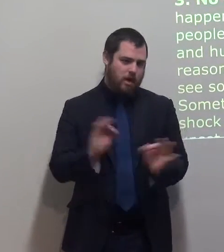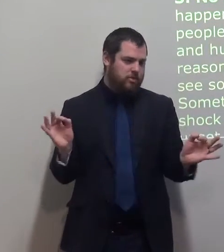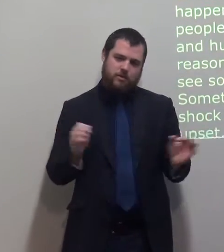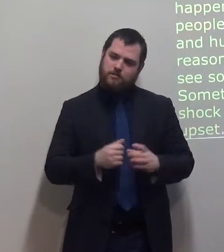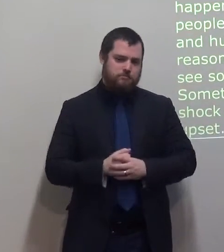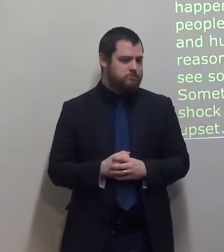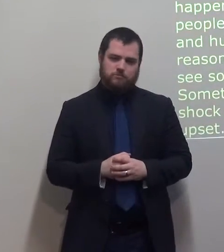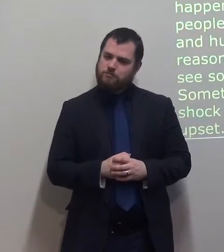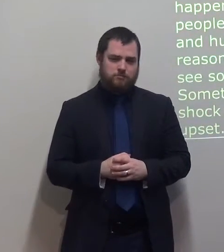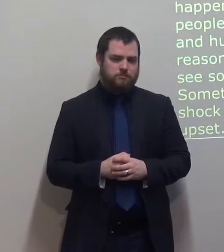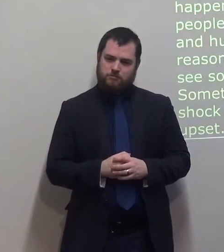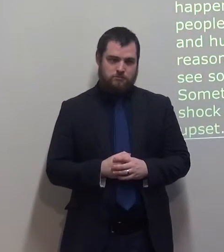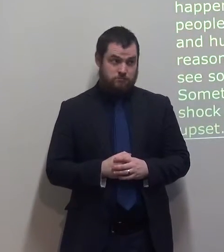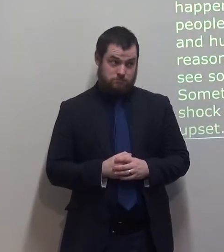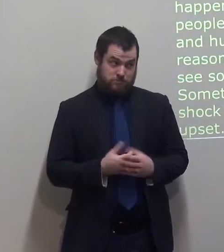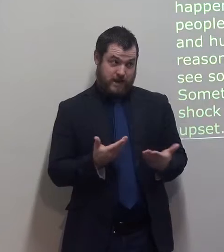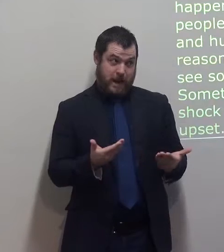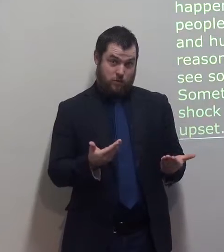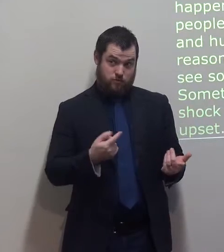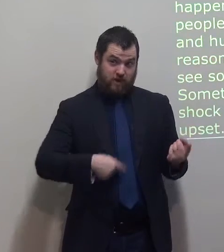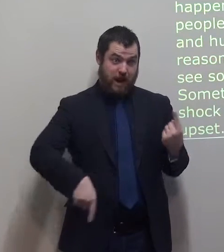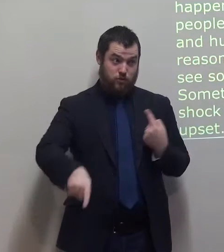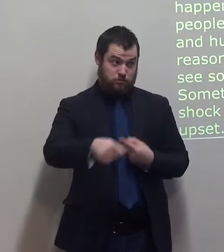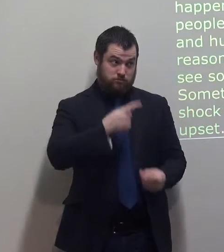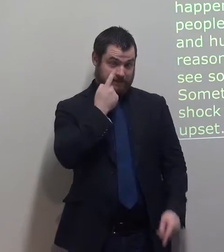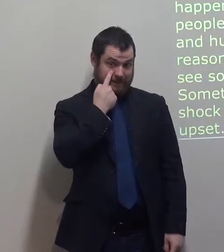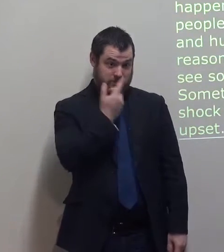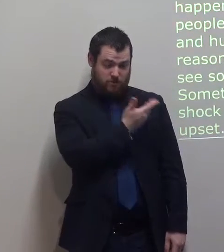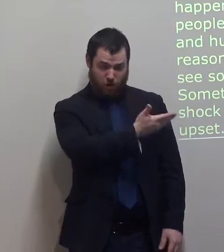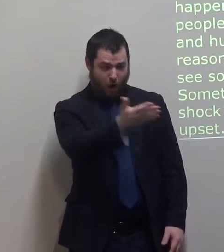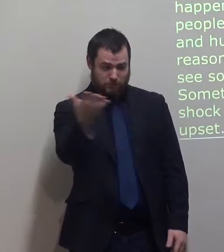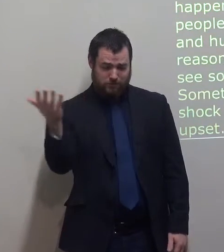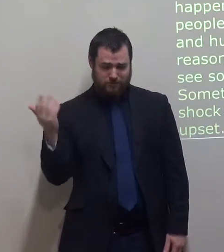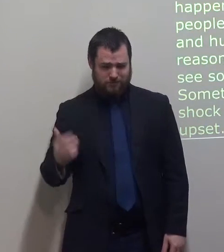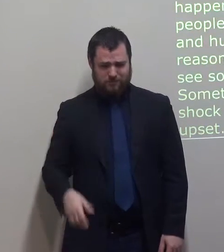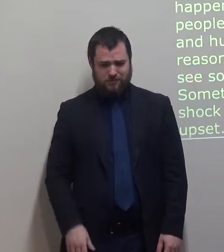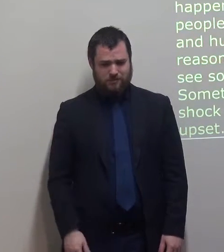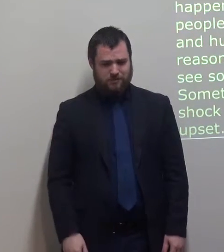I can see this happening now. I can see the people called terrorists.